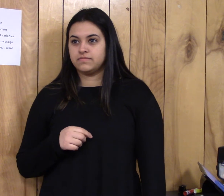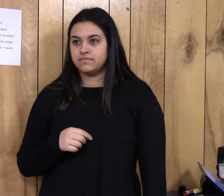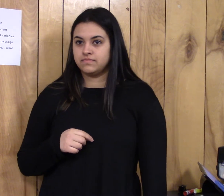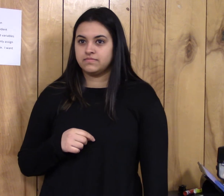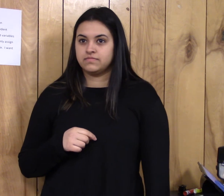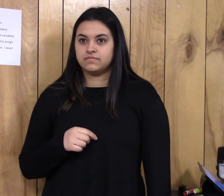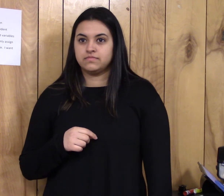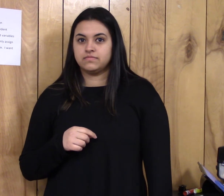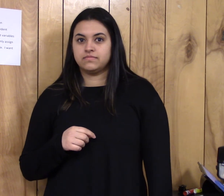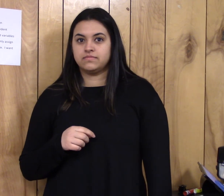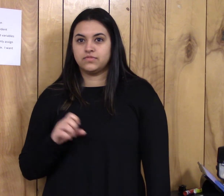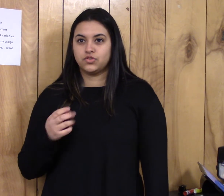Chris Angus,